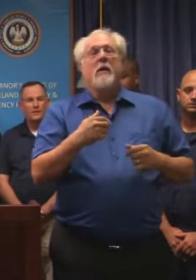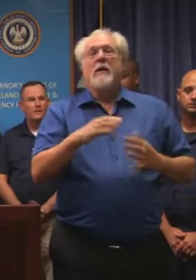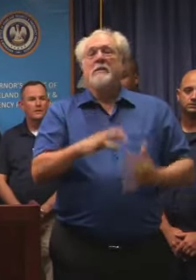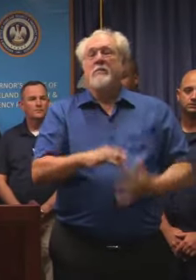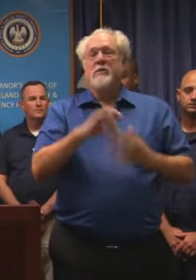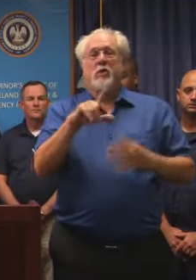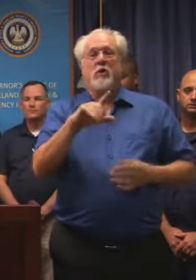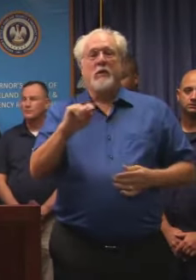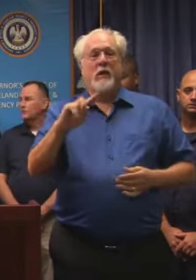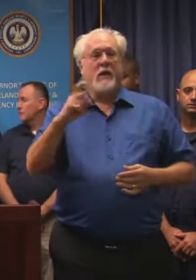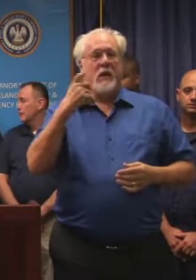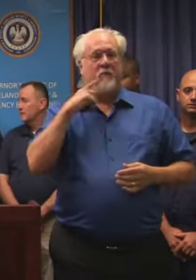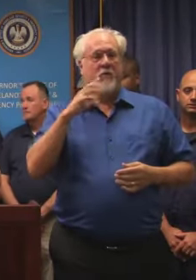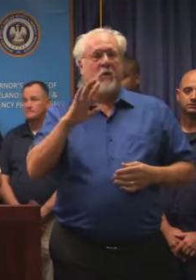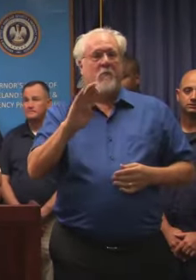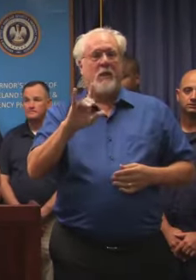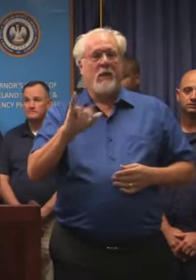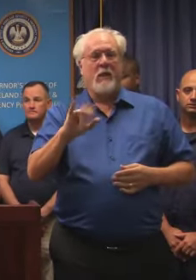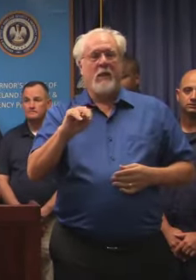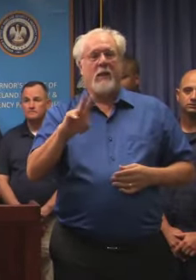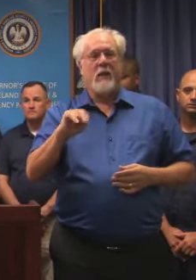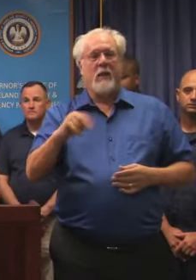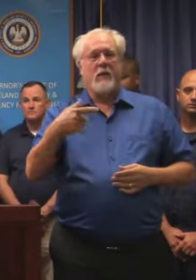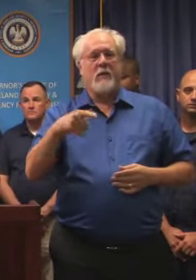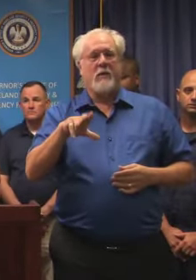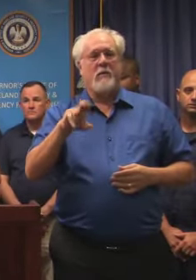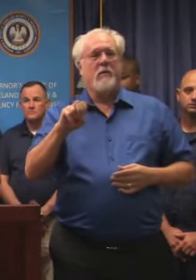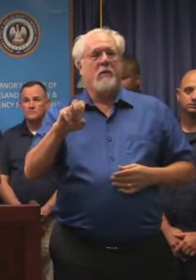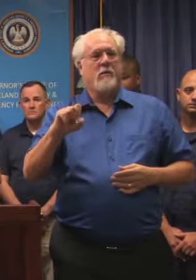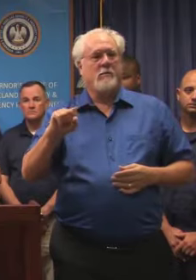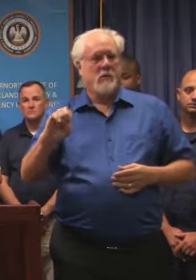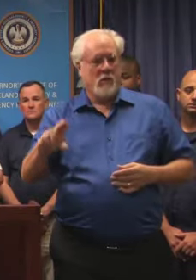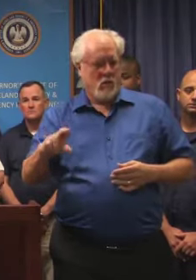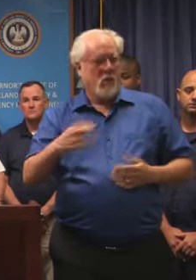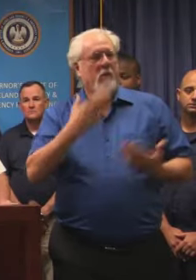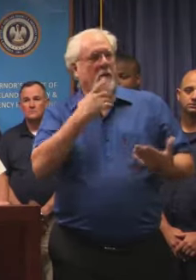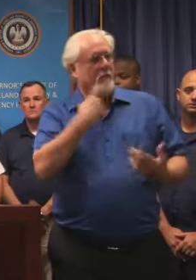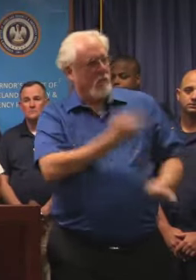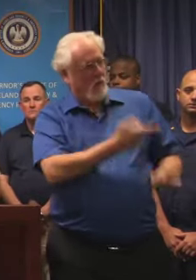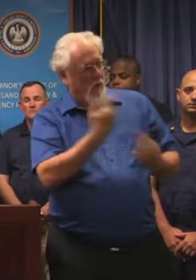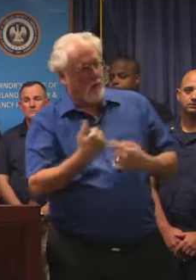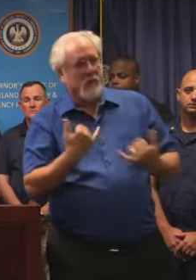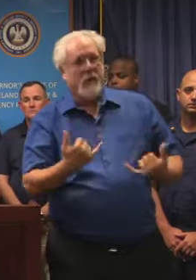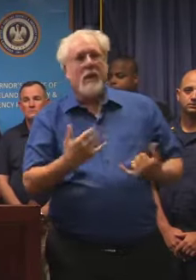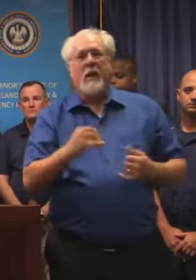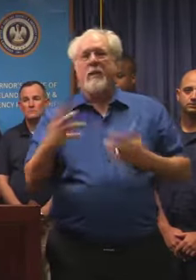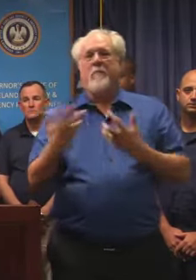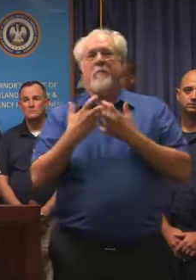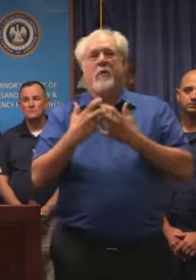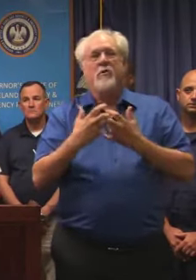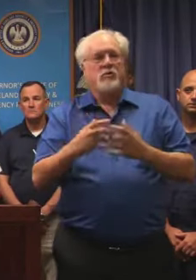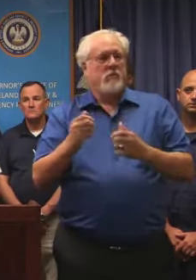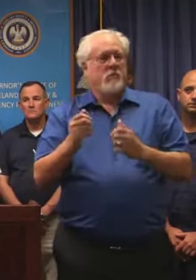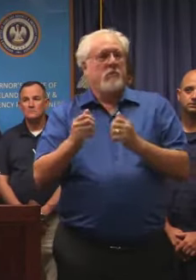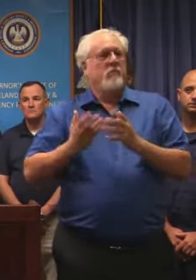especially Lieutenant Governor Billy Nungesser. I want to thank him for his attendance today and his partnership